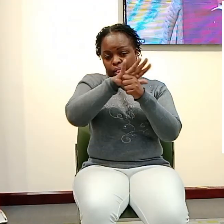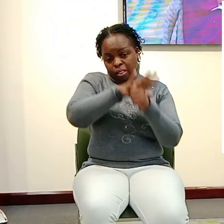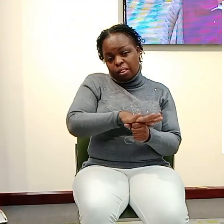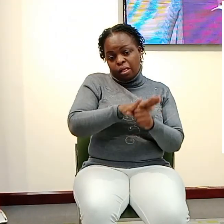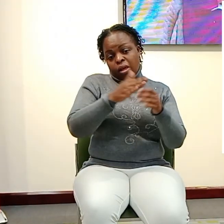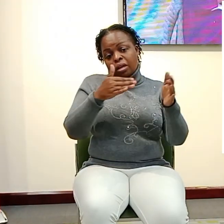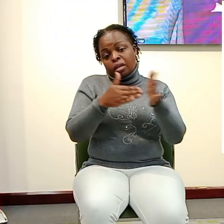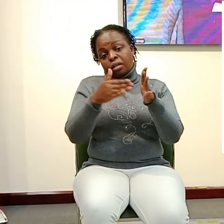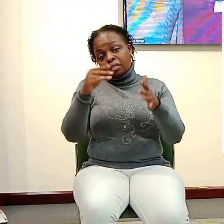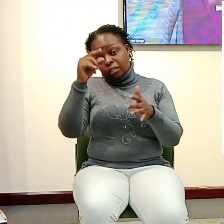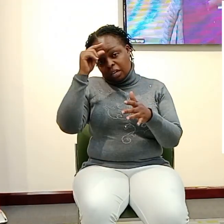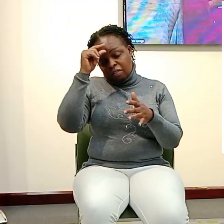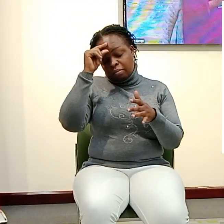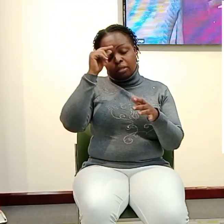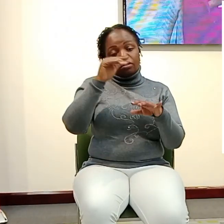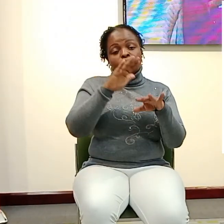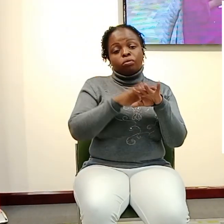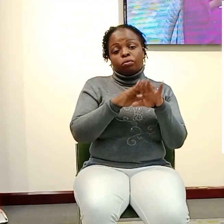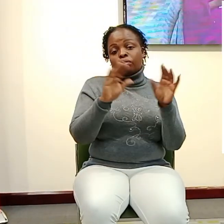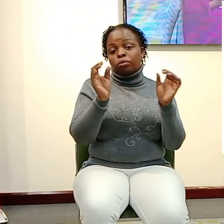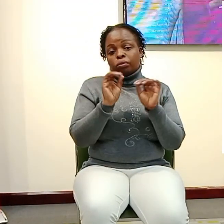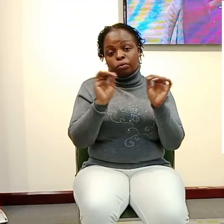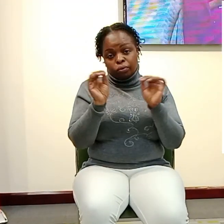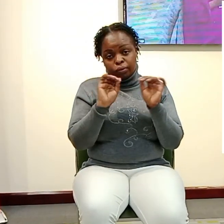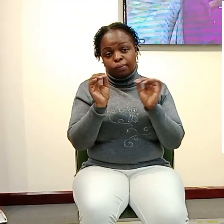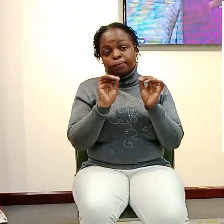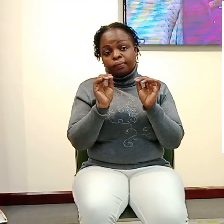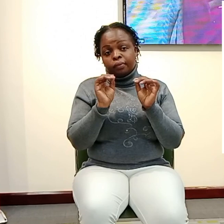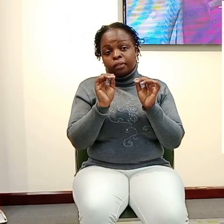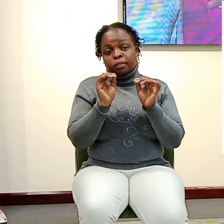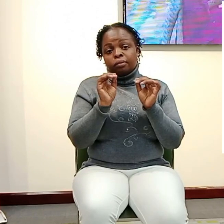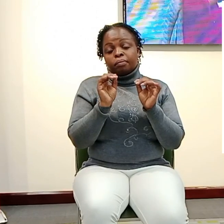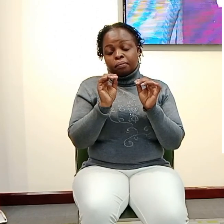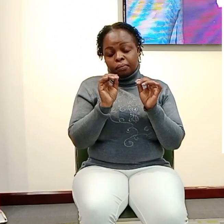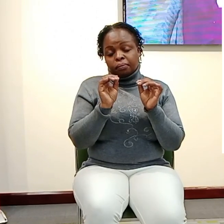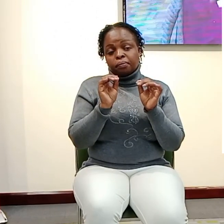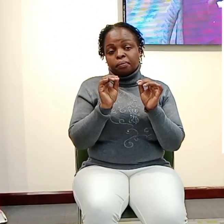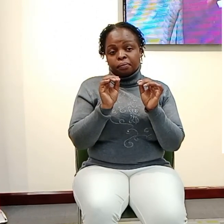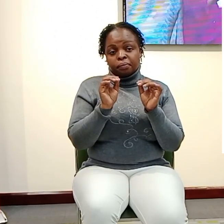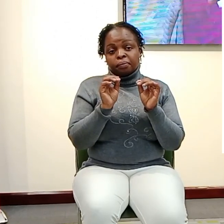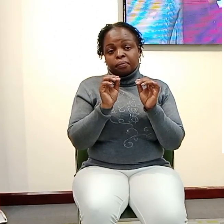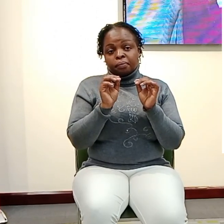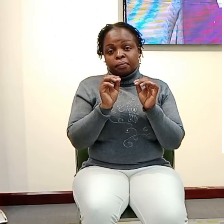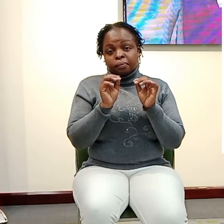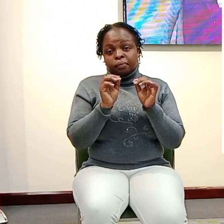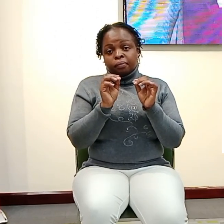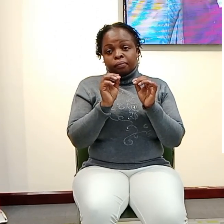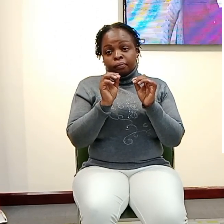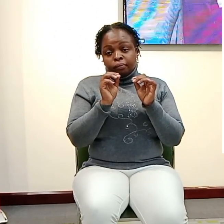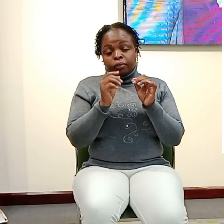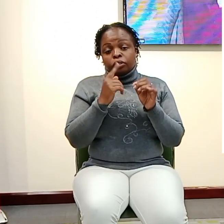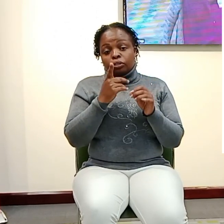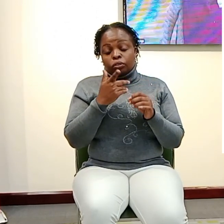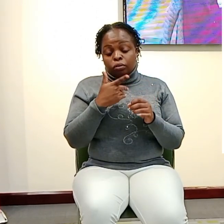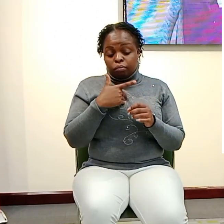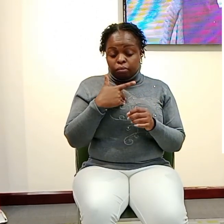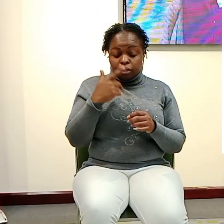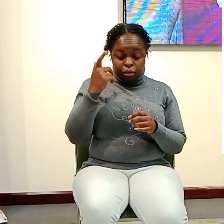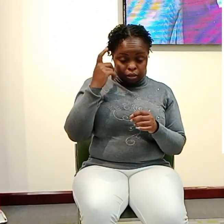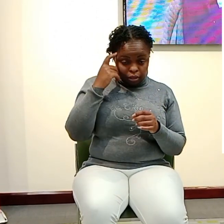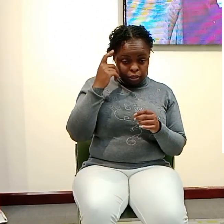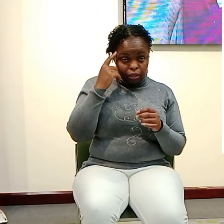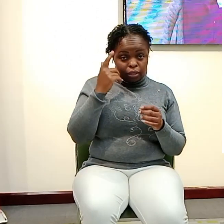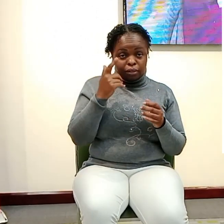government, and that is not an ideal situation by any means. So, I guess I just heard I'm